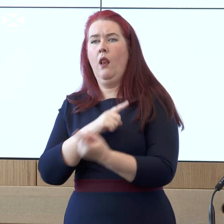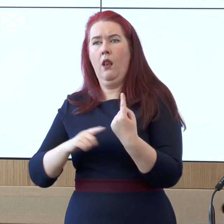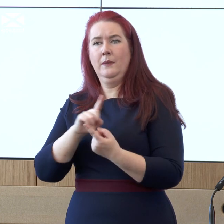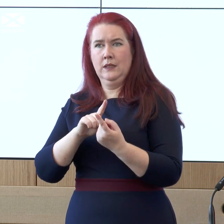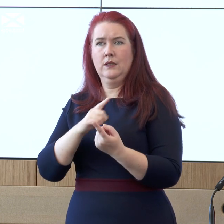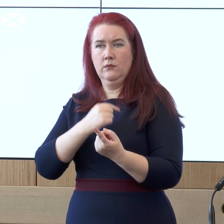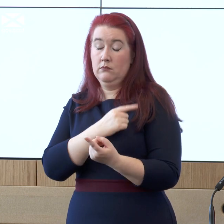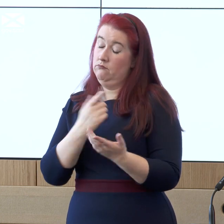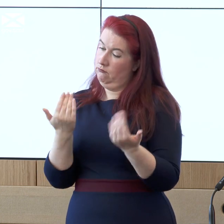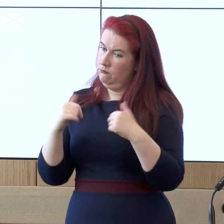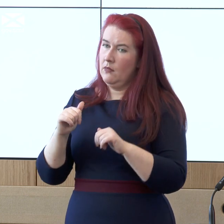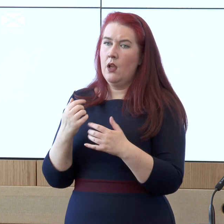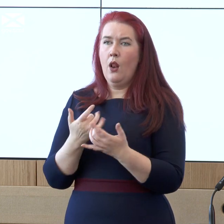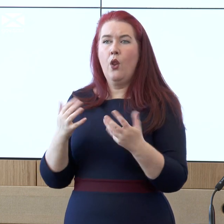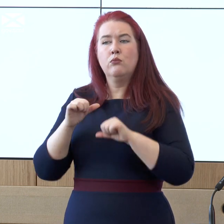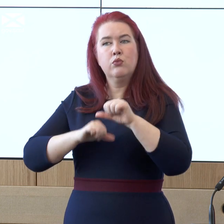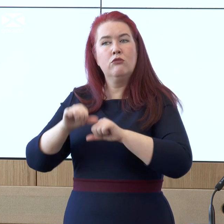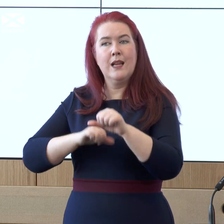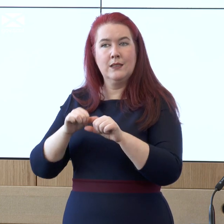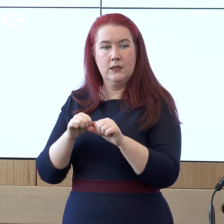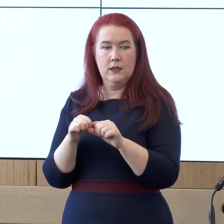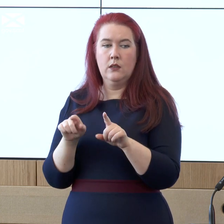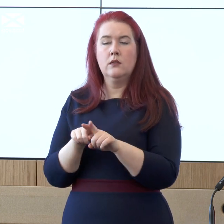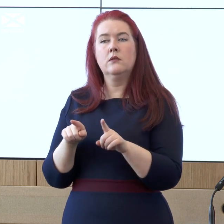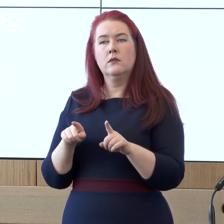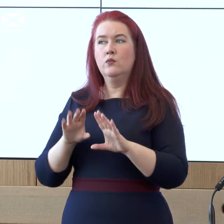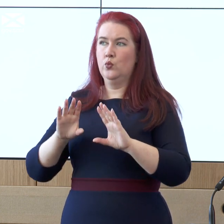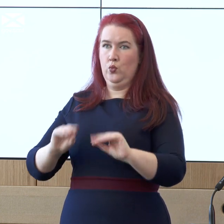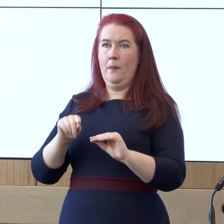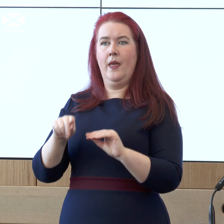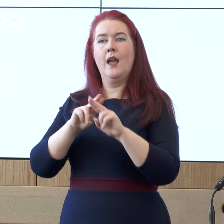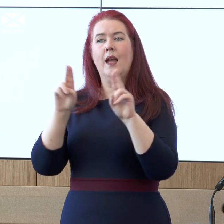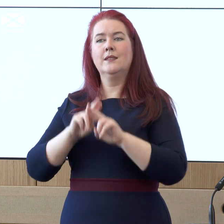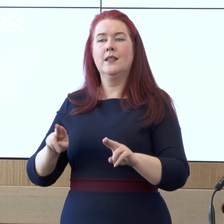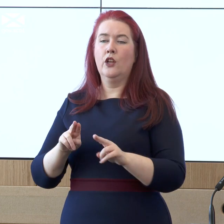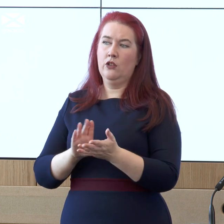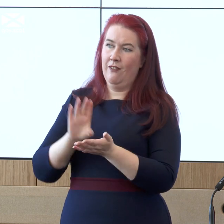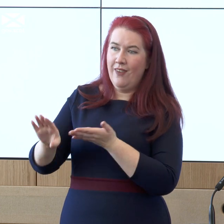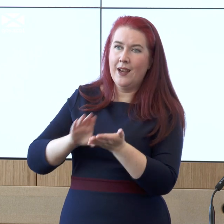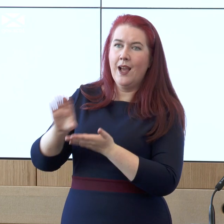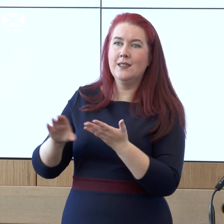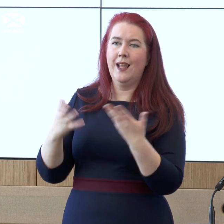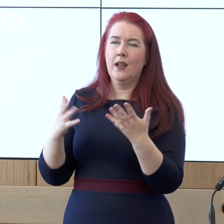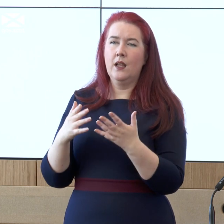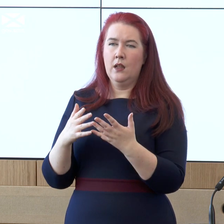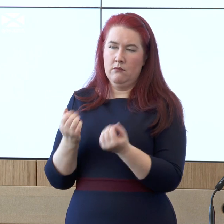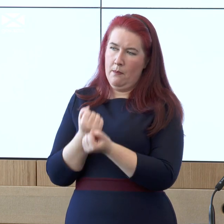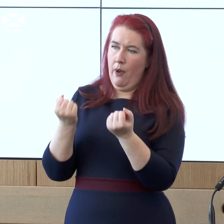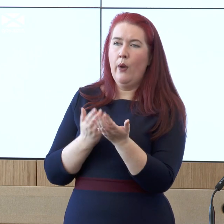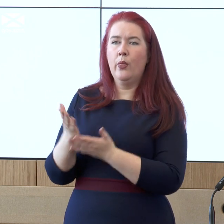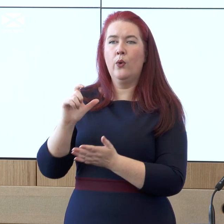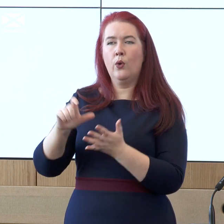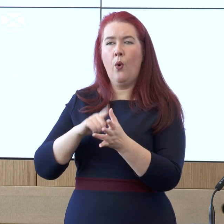been progress in other areas too, such as stopping the international financing of coal-powered projects. But it isn't